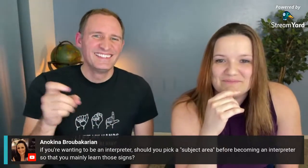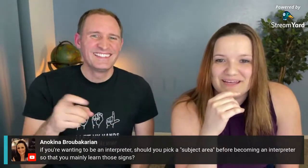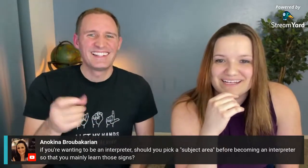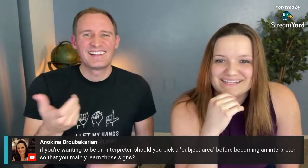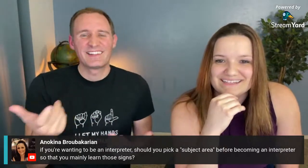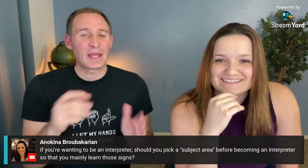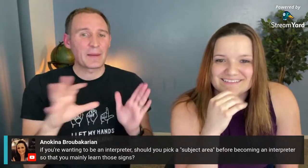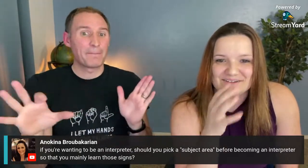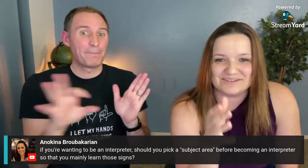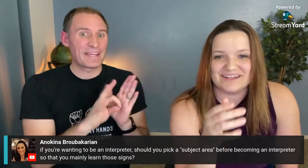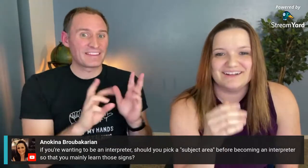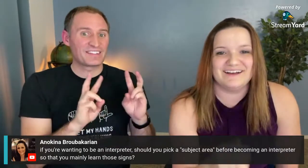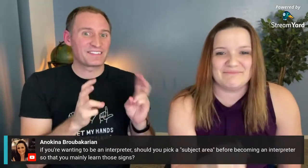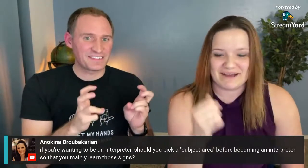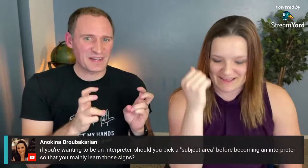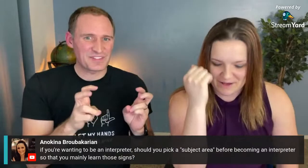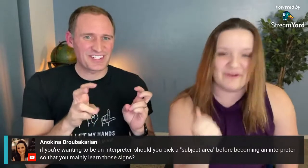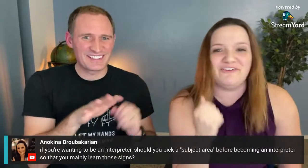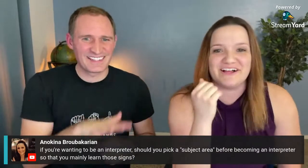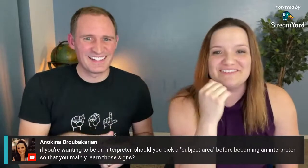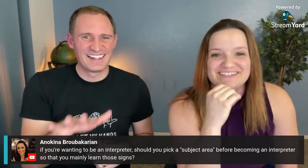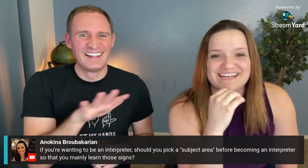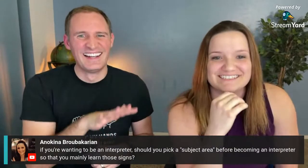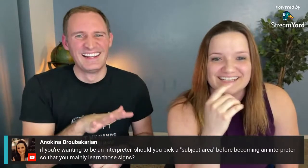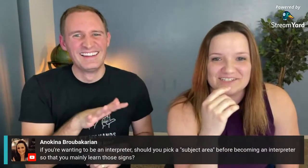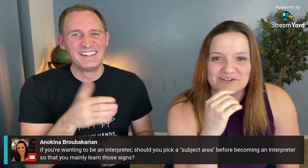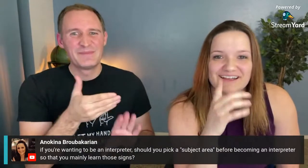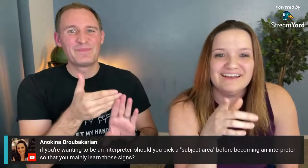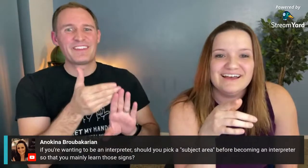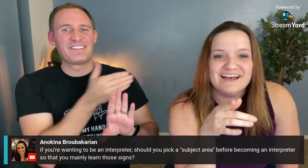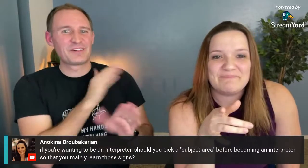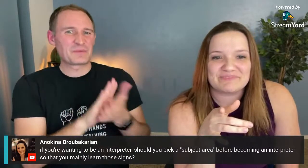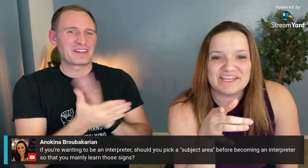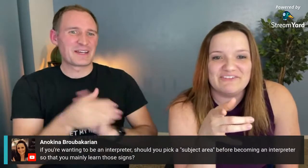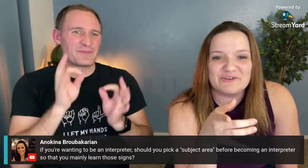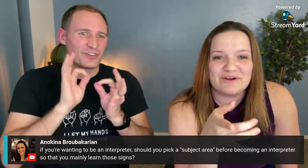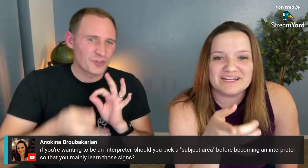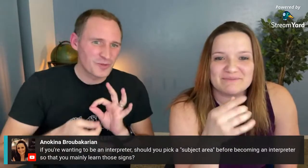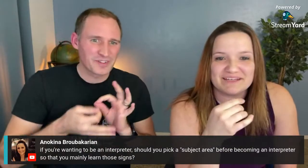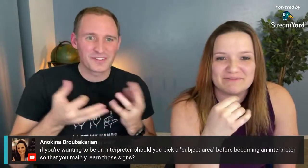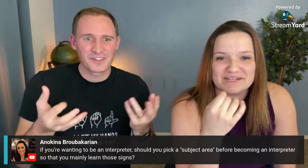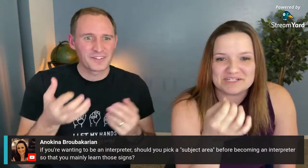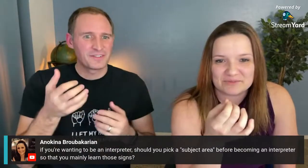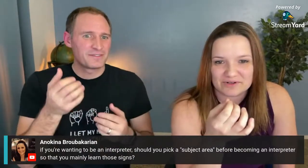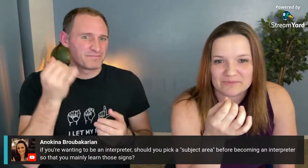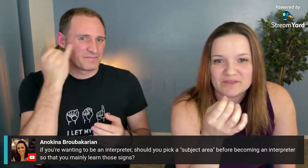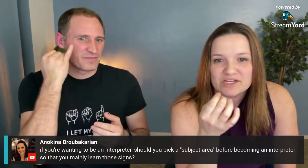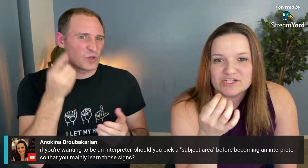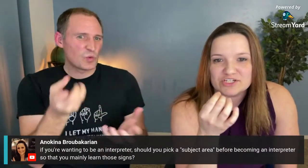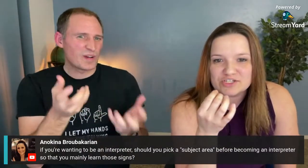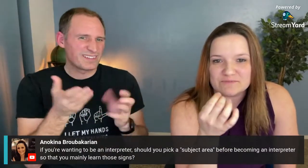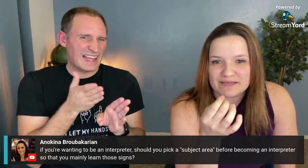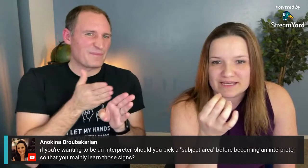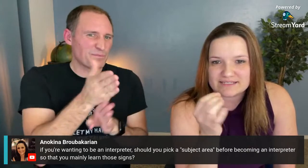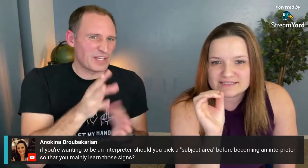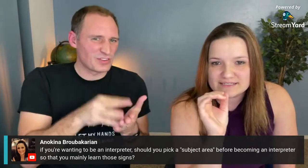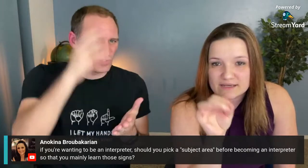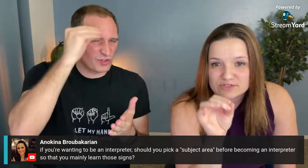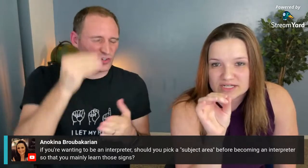pick it? Hold on, my elbow fell off the desk like a dork. If you're wanting to become an interpreter, should you pick a subject